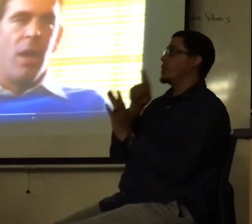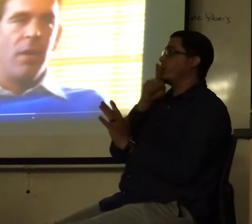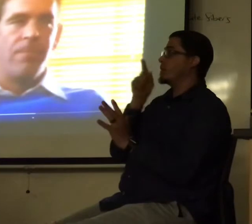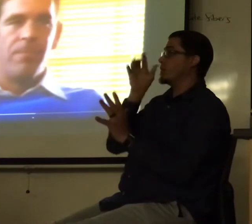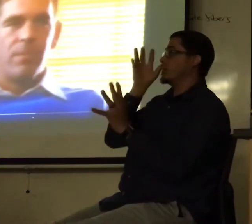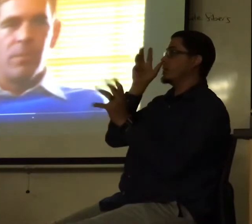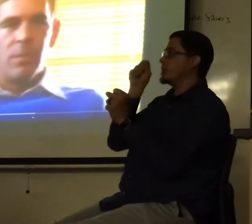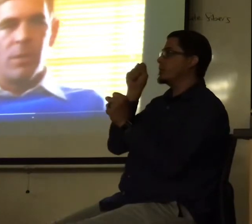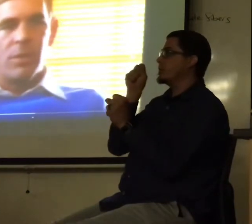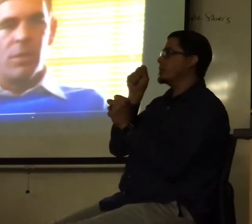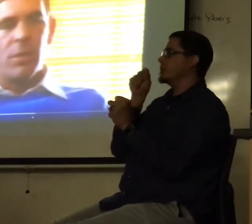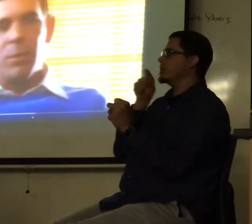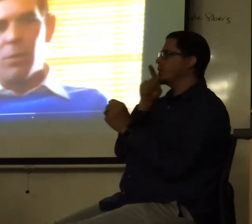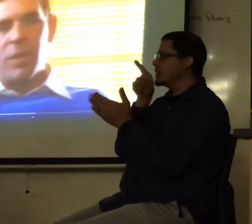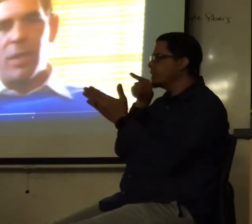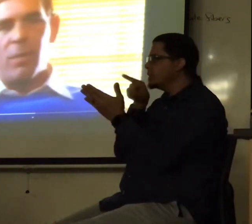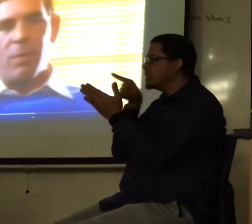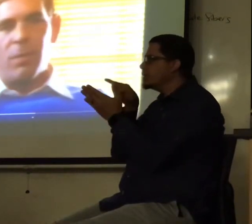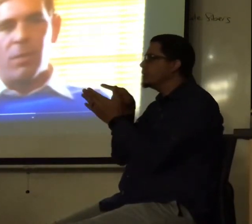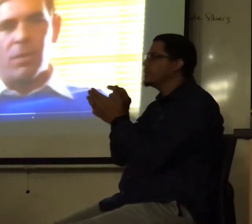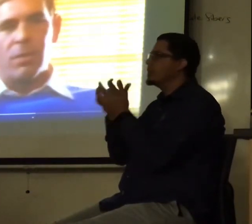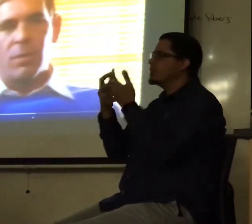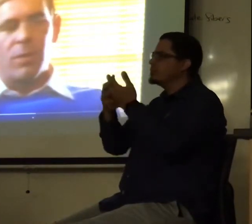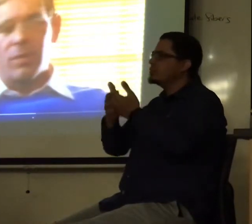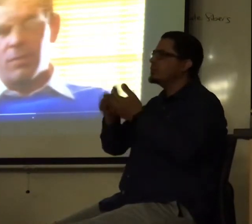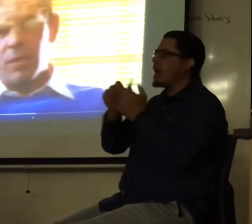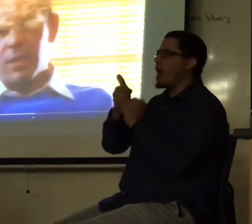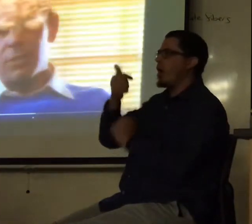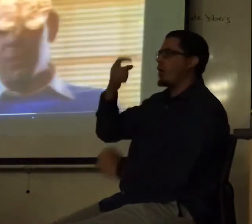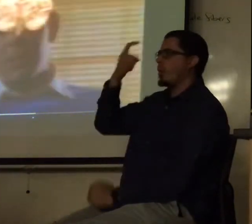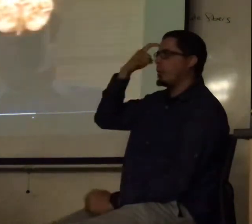insight into the machinery of mind.